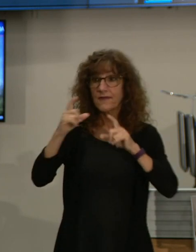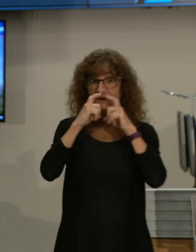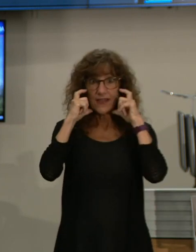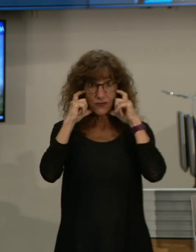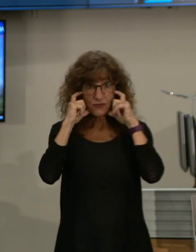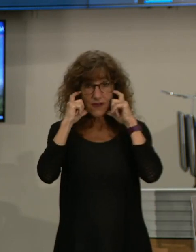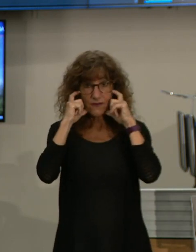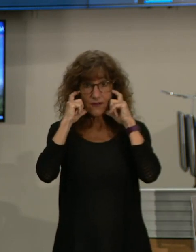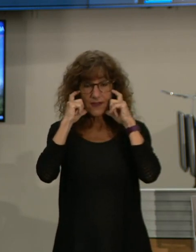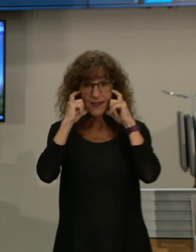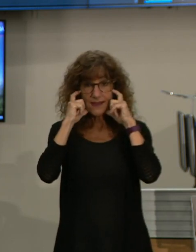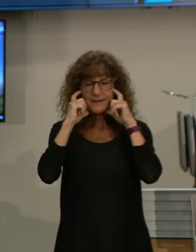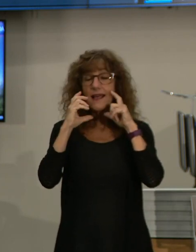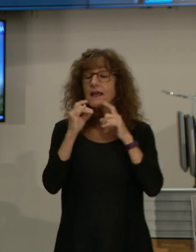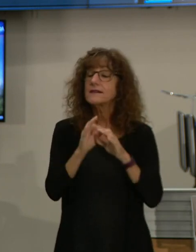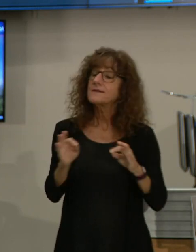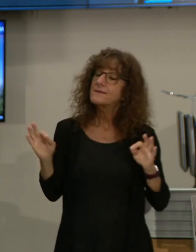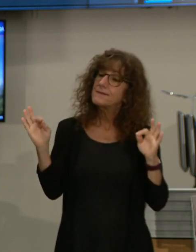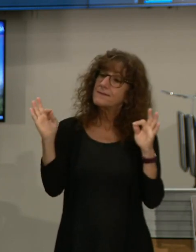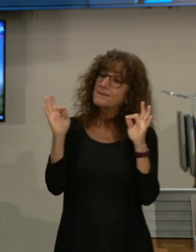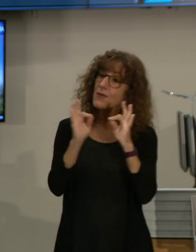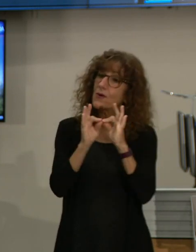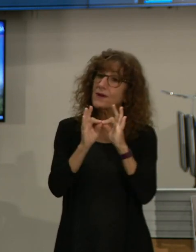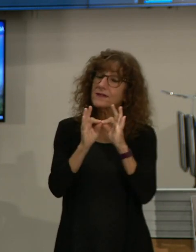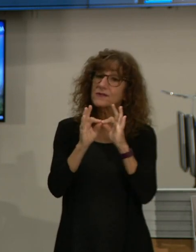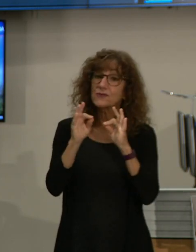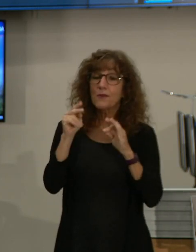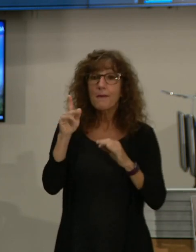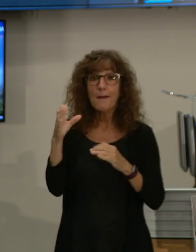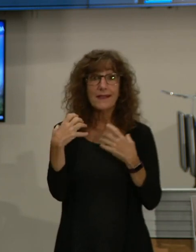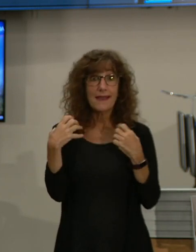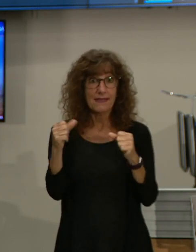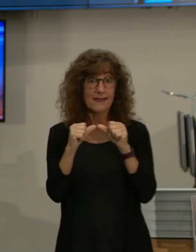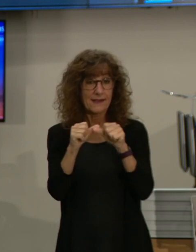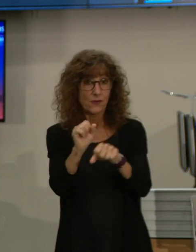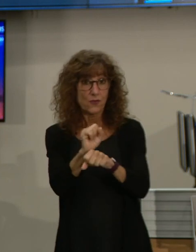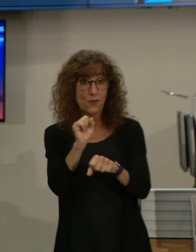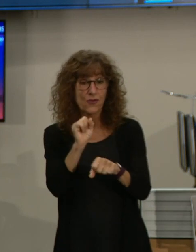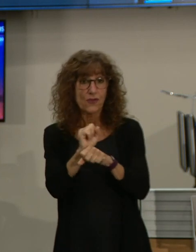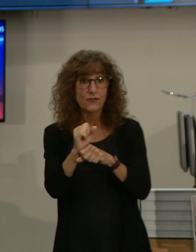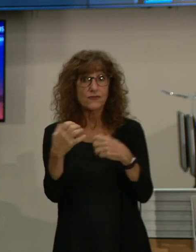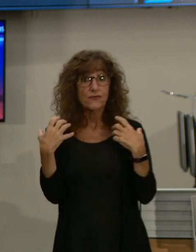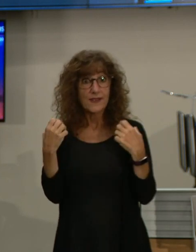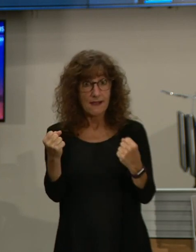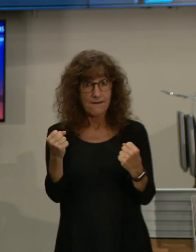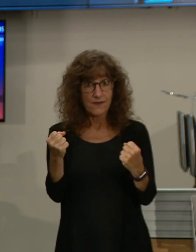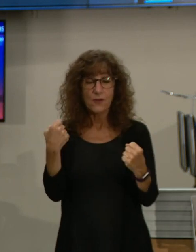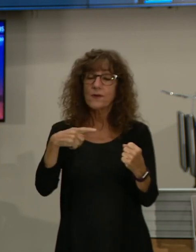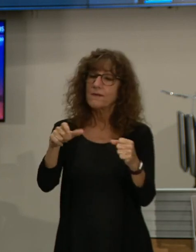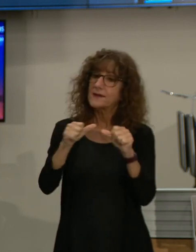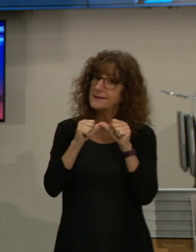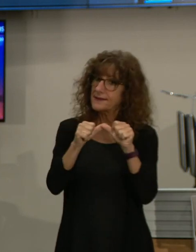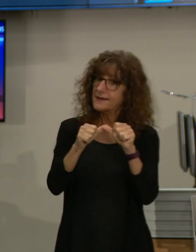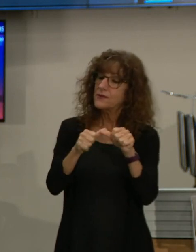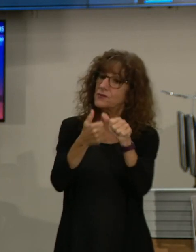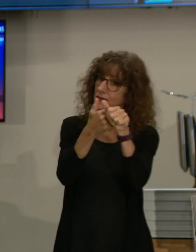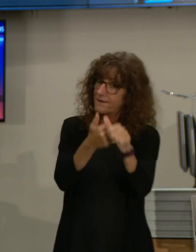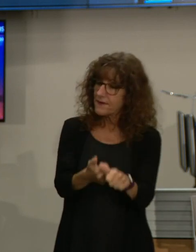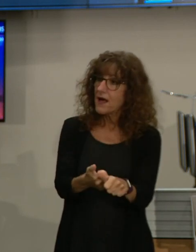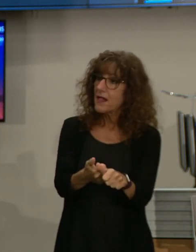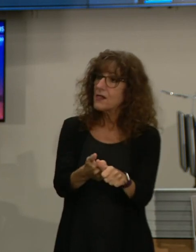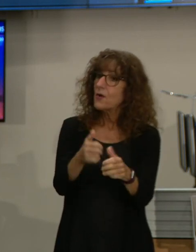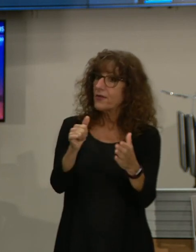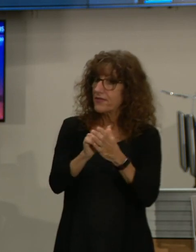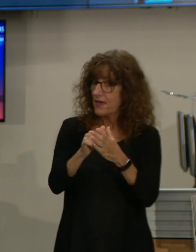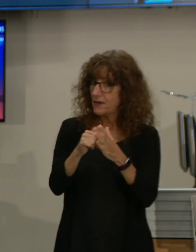coverings, and it is crucial to public health and to our continued efforts to recover from this pandemic that we continue to adhere to